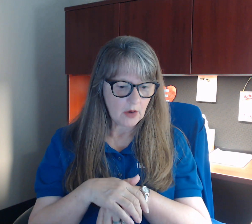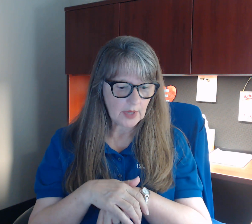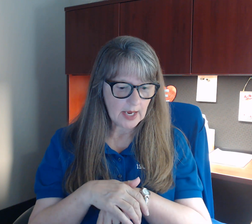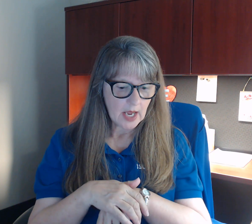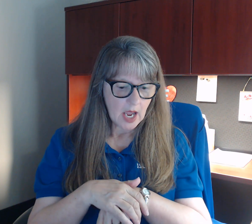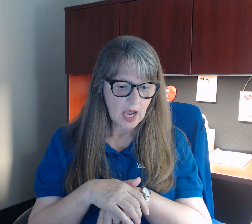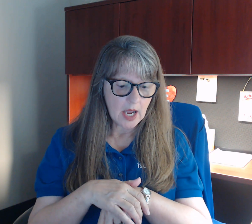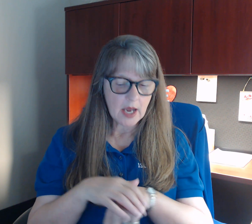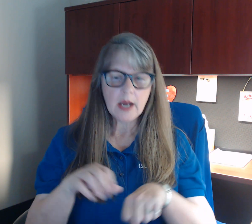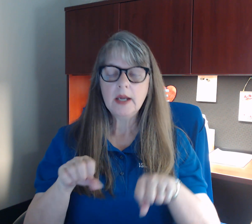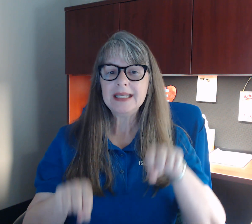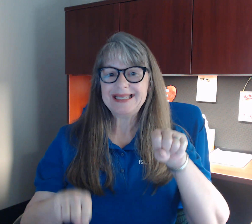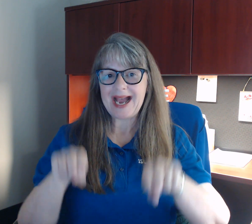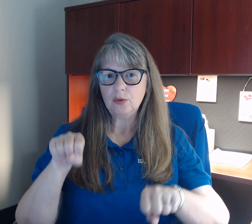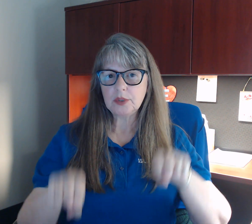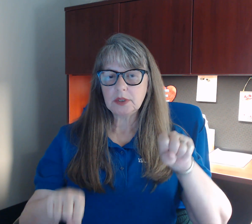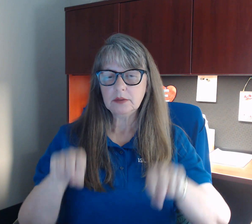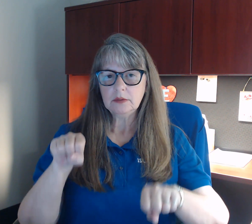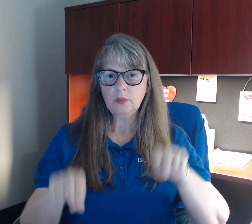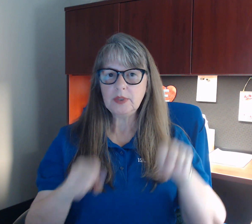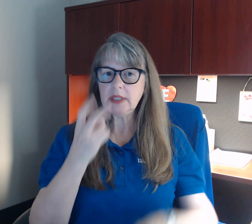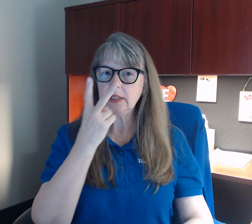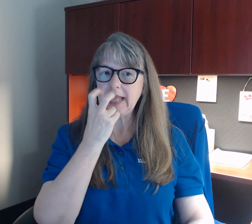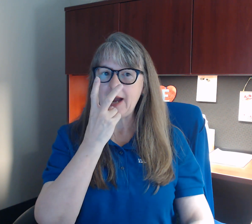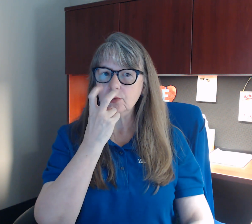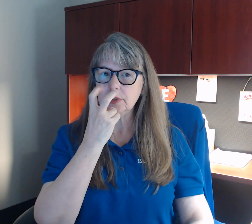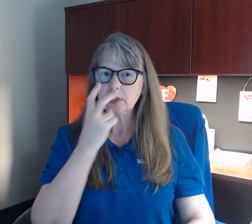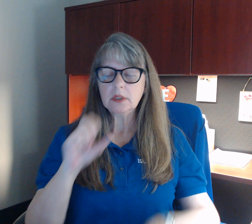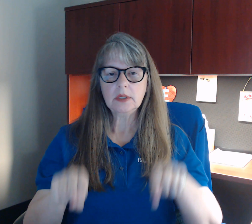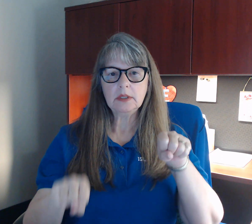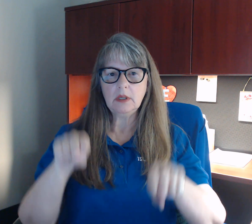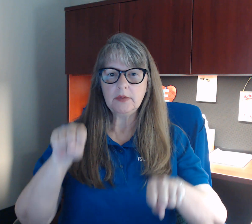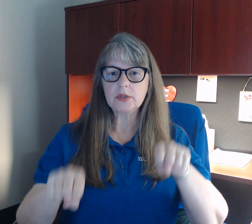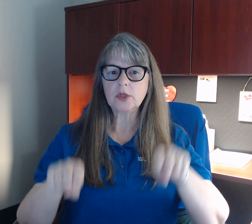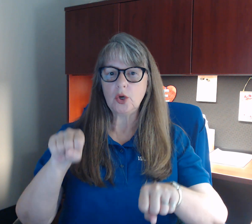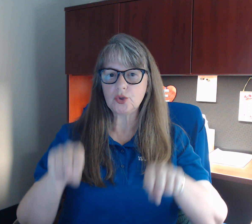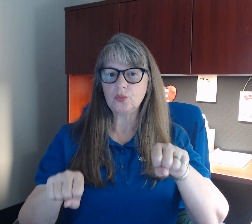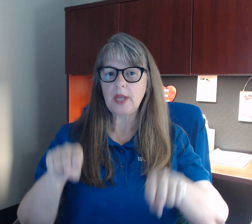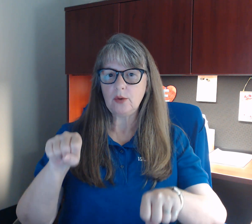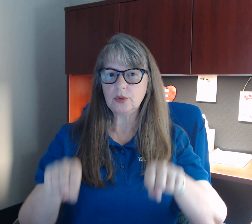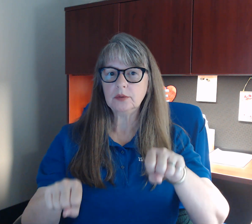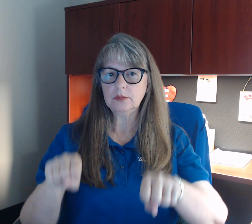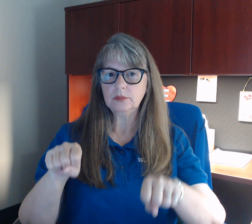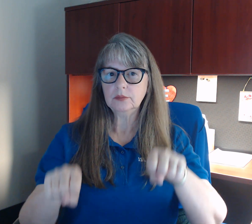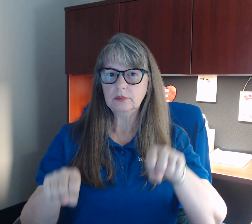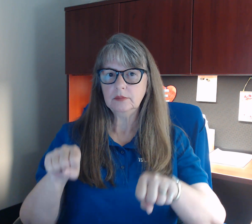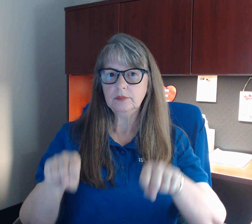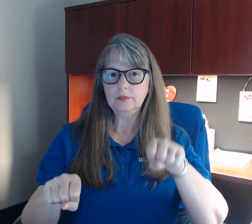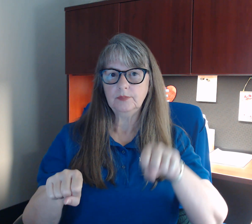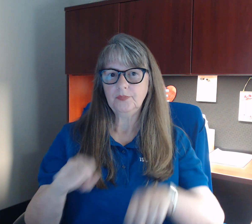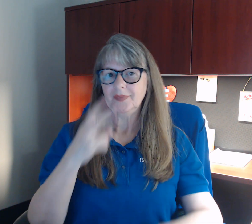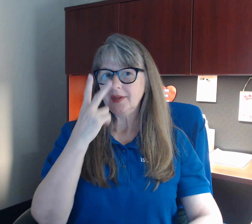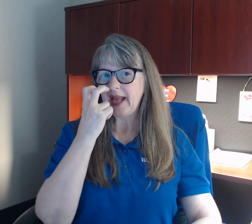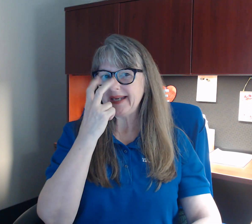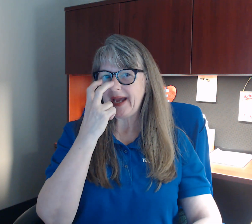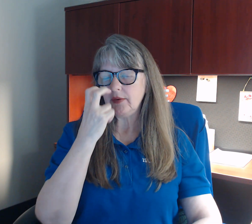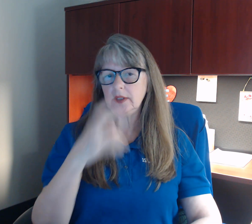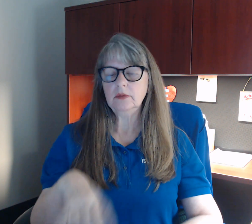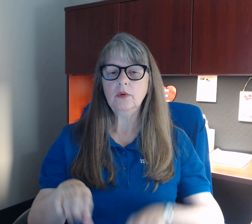Okay, doubt. We did doubt. This is also doubt. I doubt it,